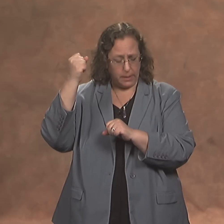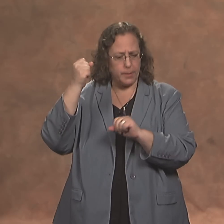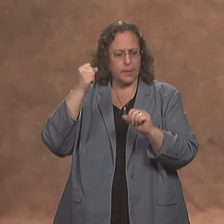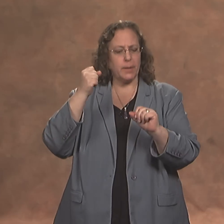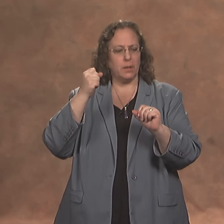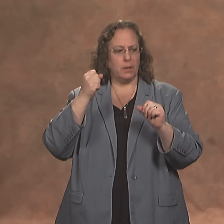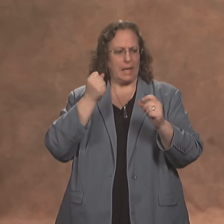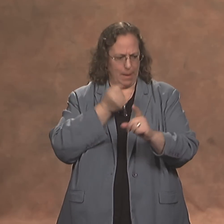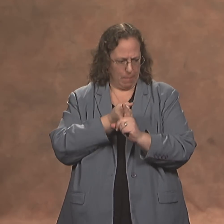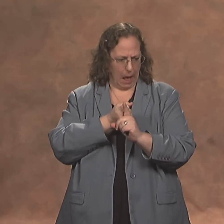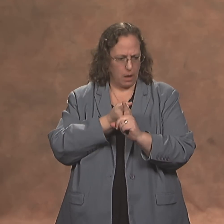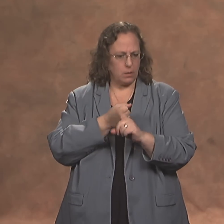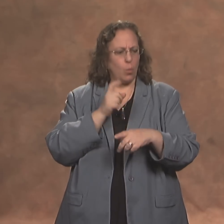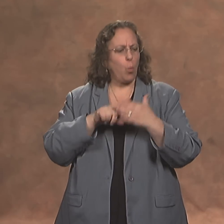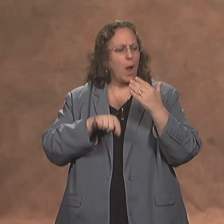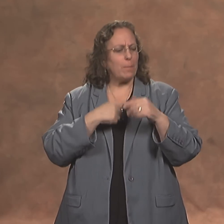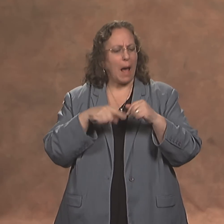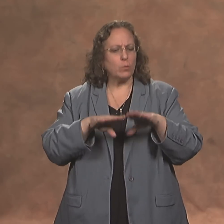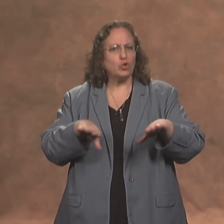have attention disorders?